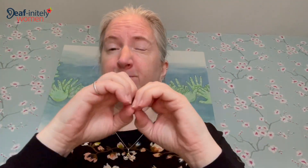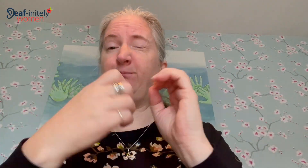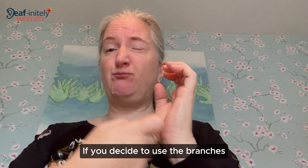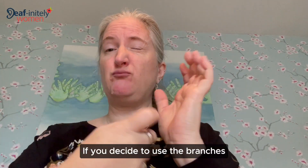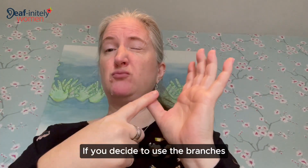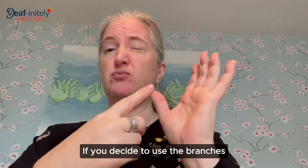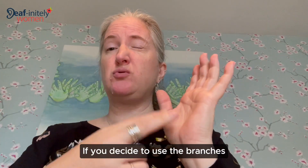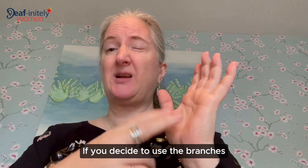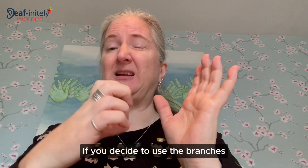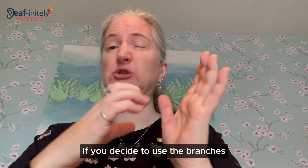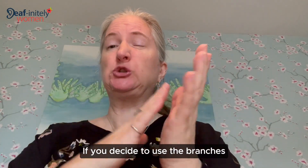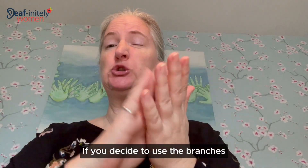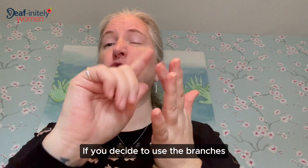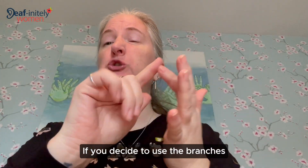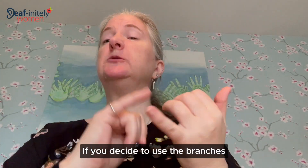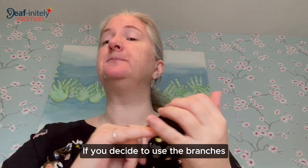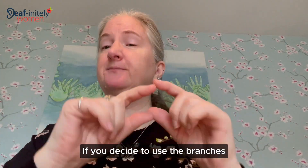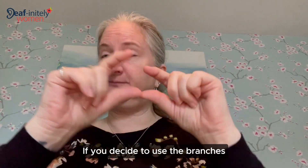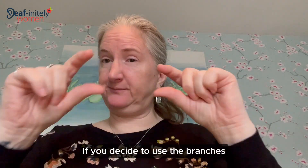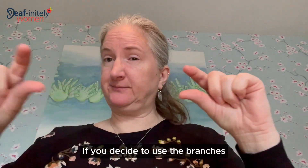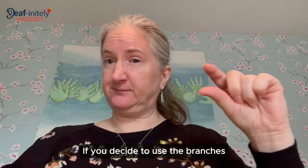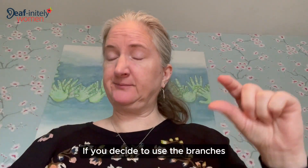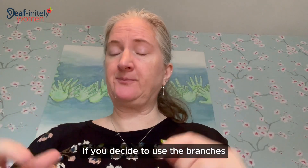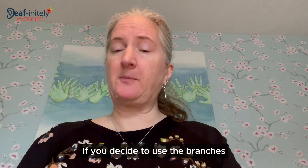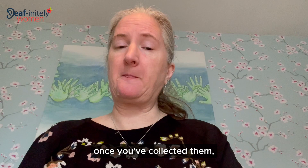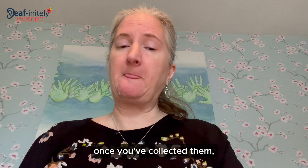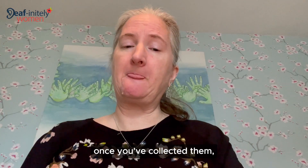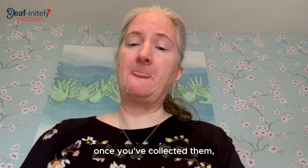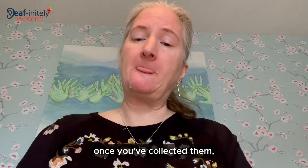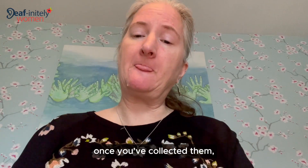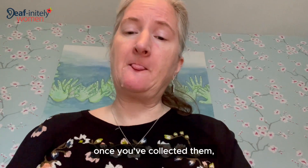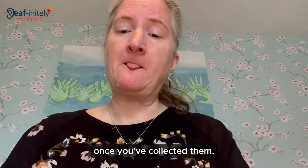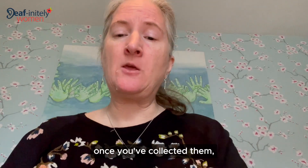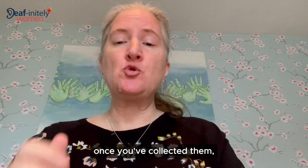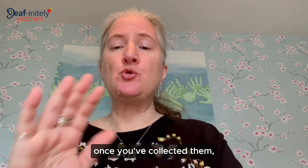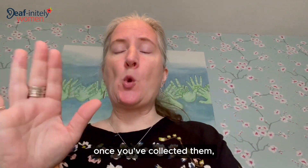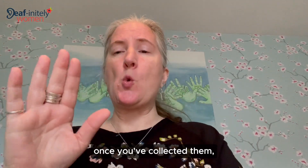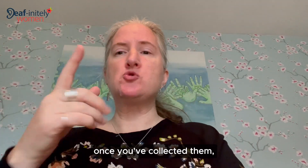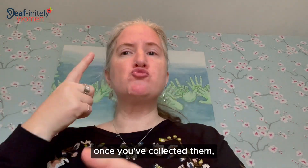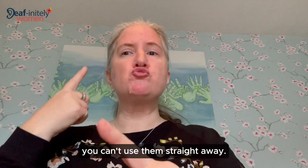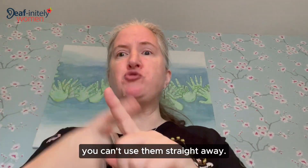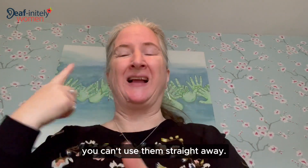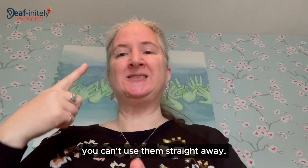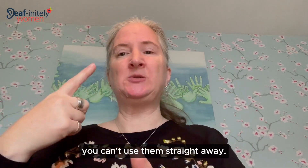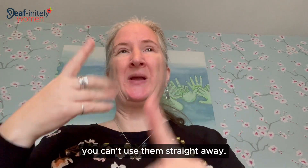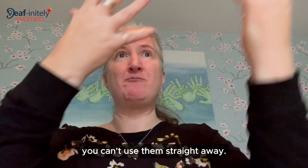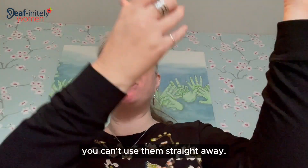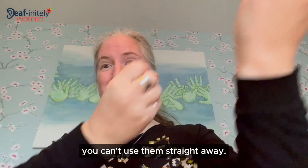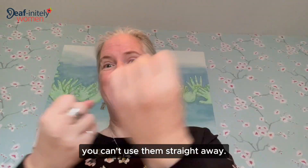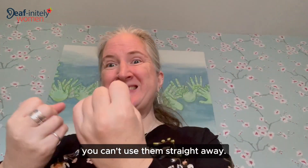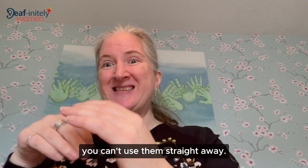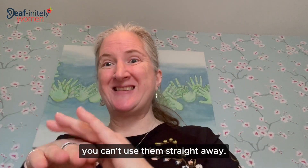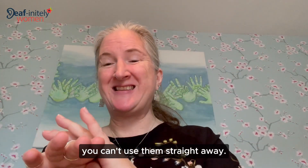If you decide to use the branches, once you've collected them, you can't use them straight away.